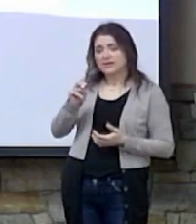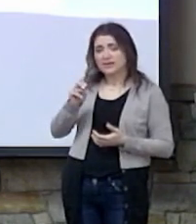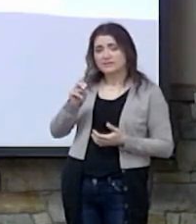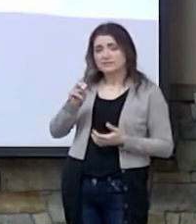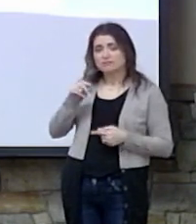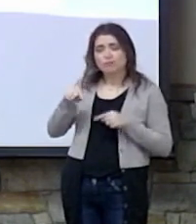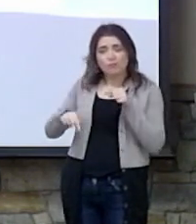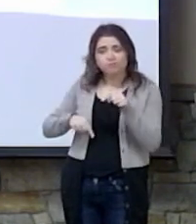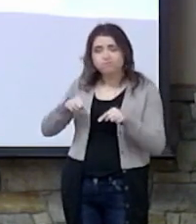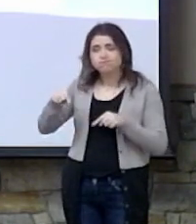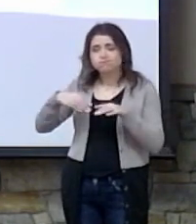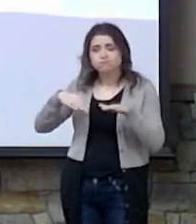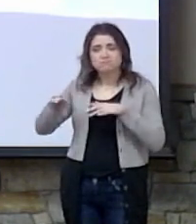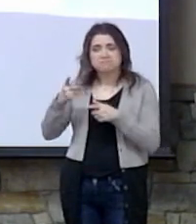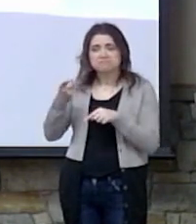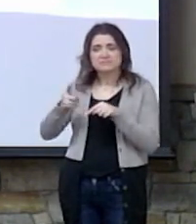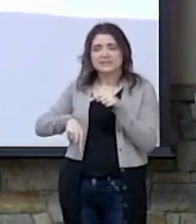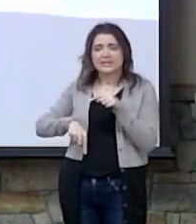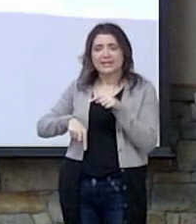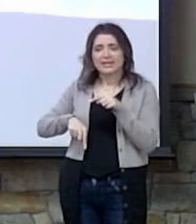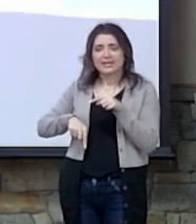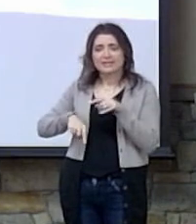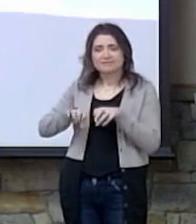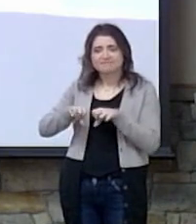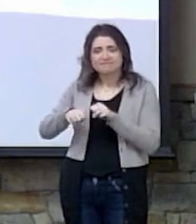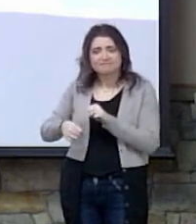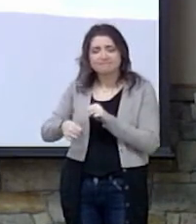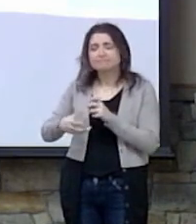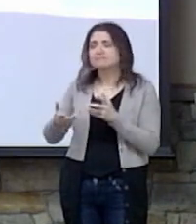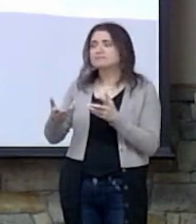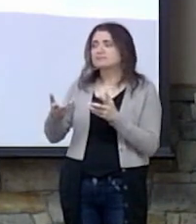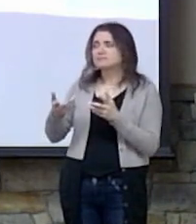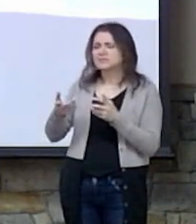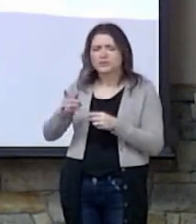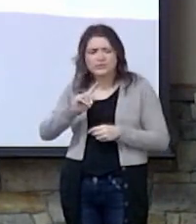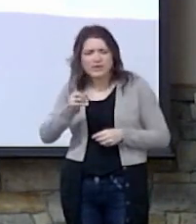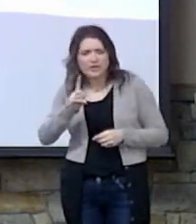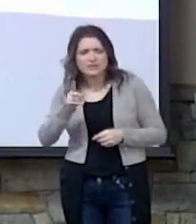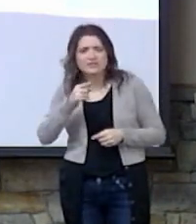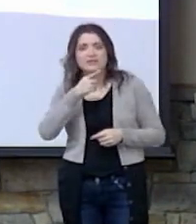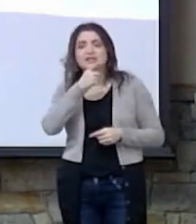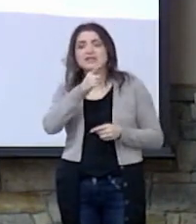The king said to him, 'Where is he?' And Ziba said to the king, 'He is in